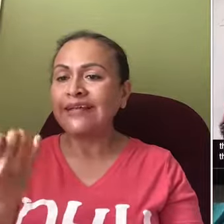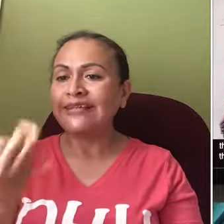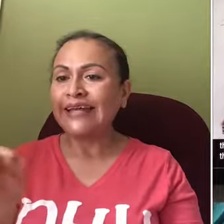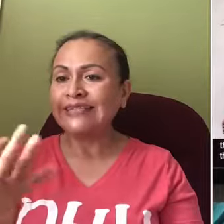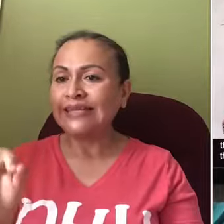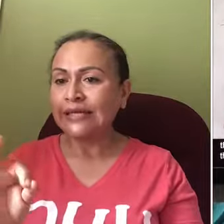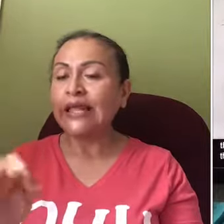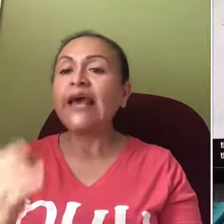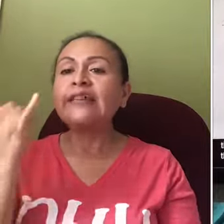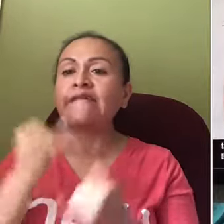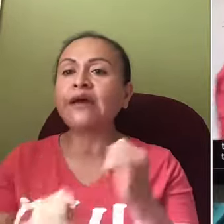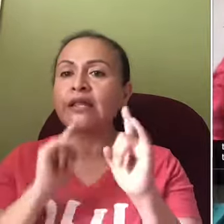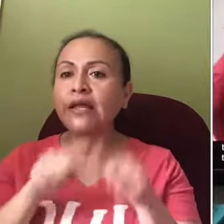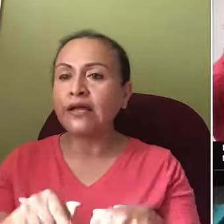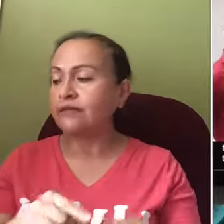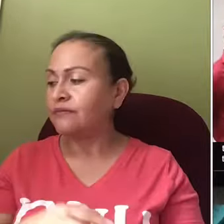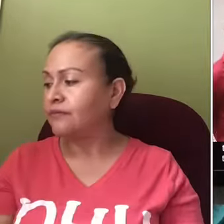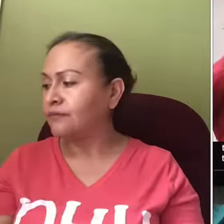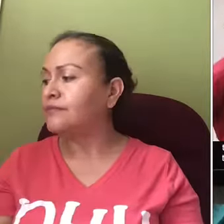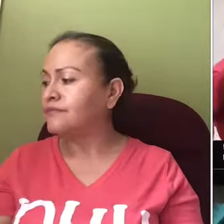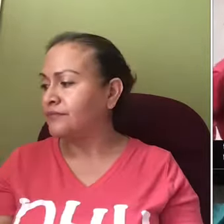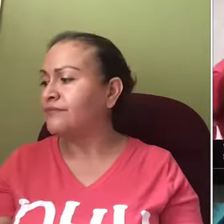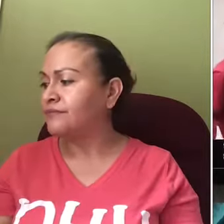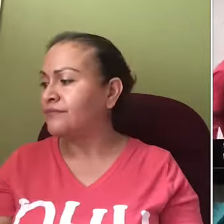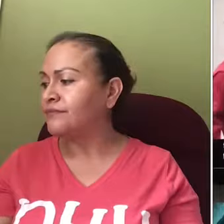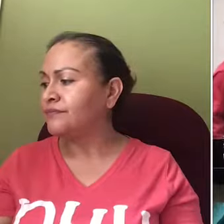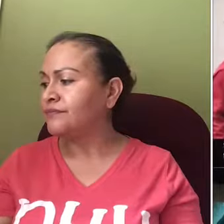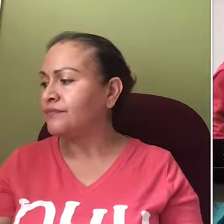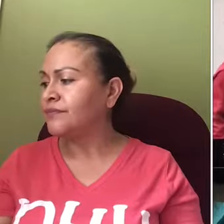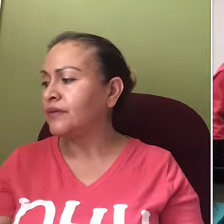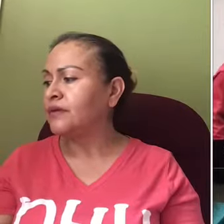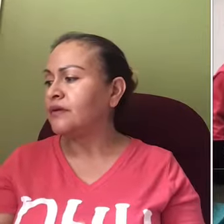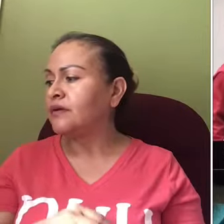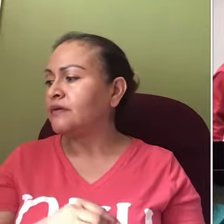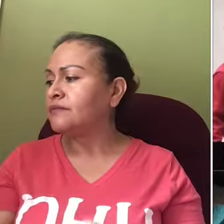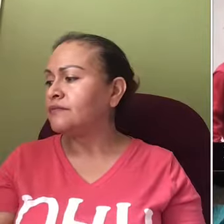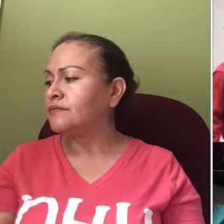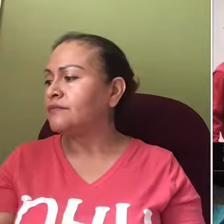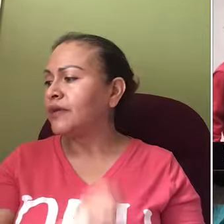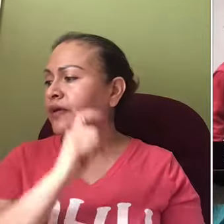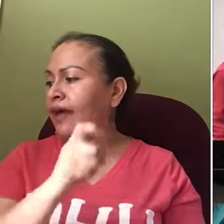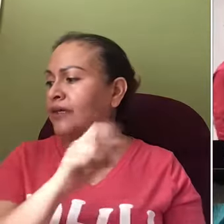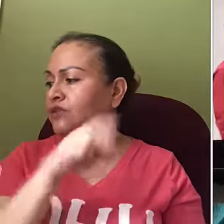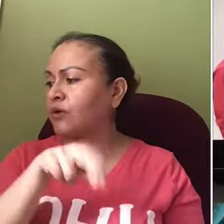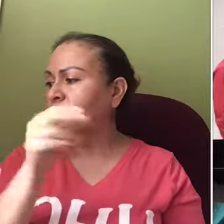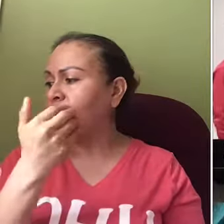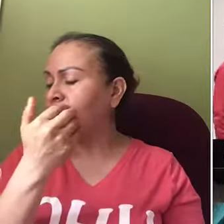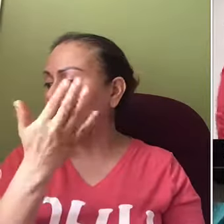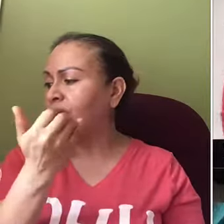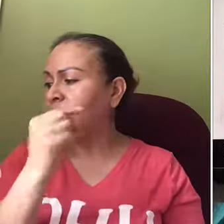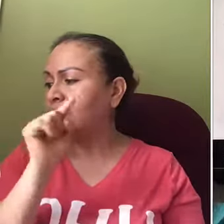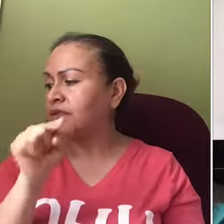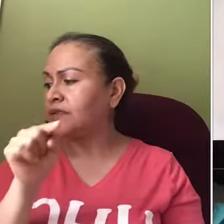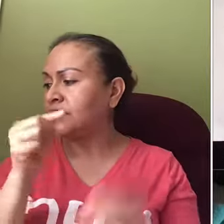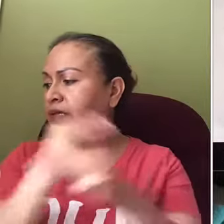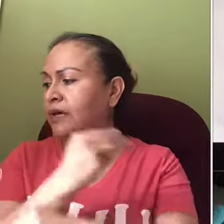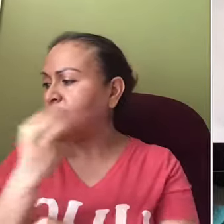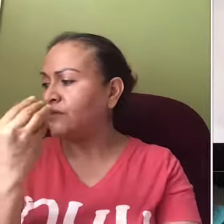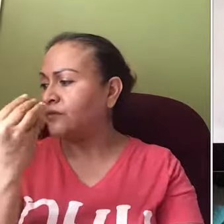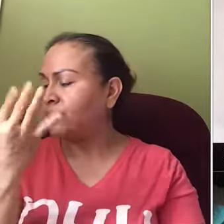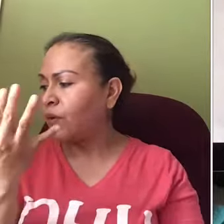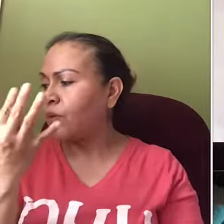final solutions, x equals 2 times the square root of 15, y equals square root of 285, and z equals 2 times the square root of 19.